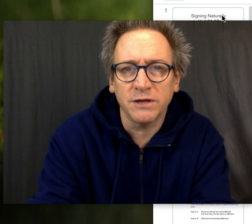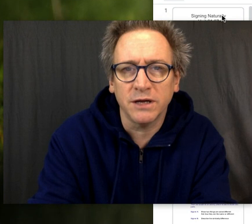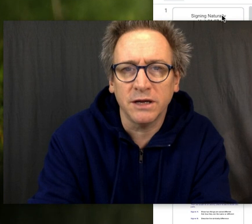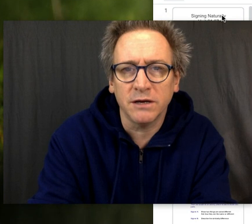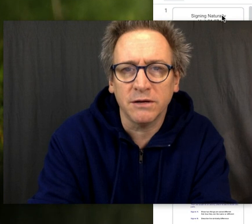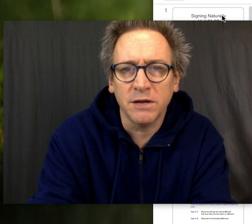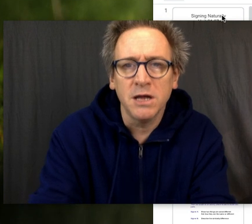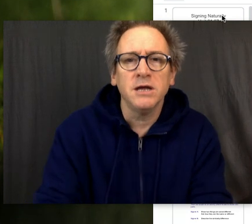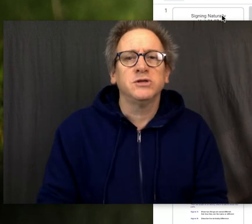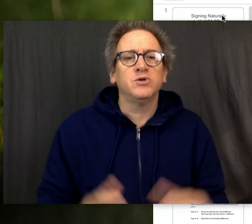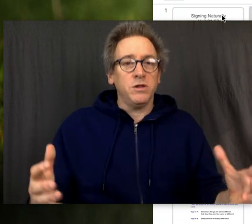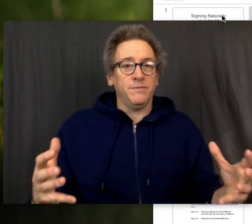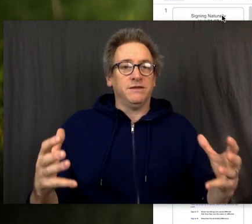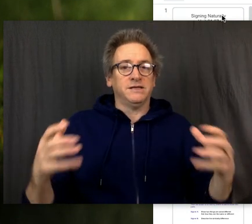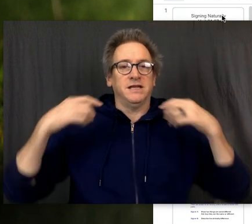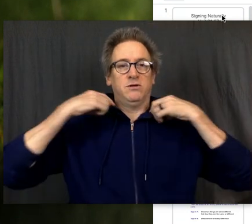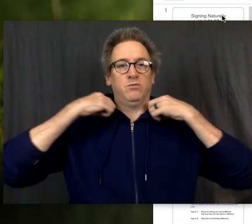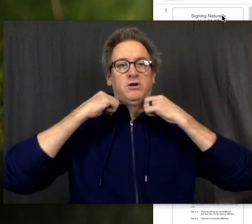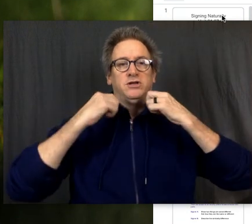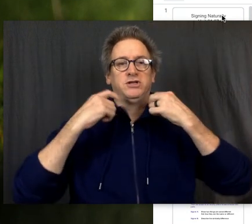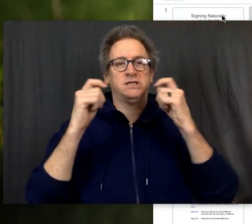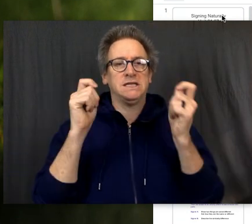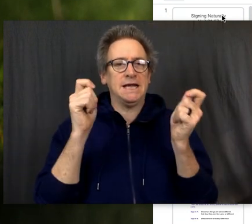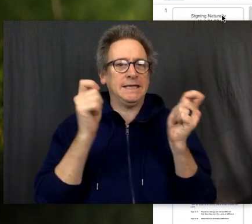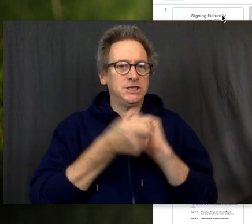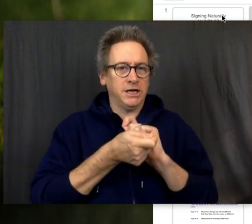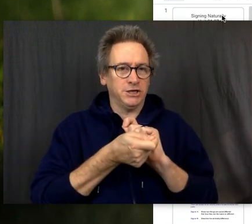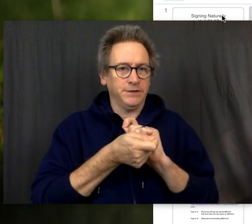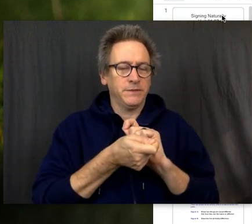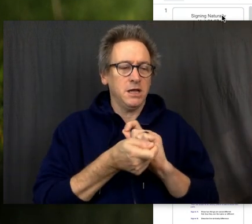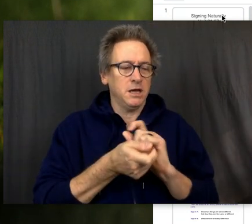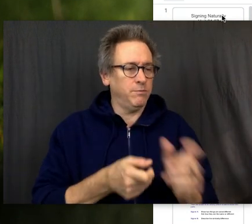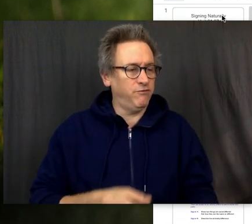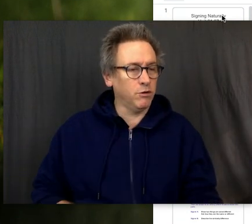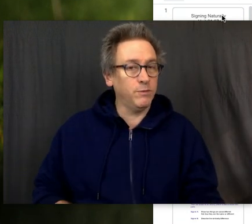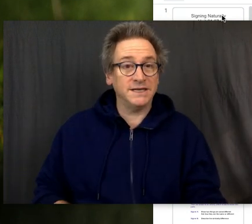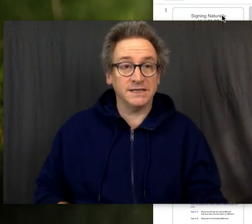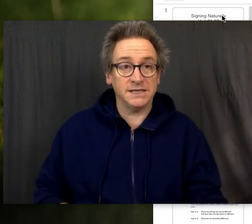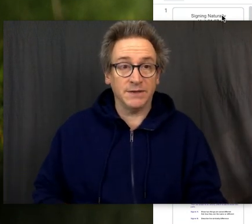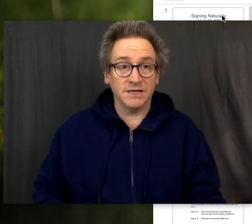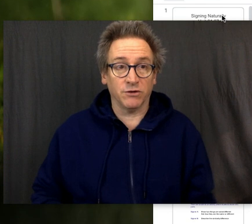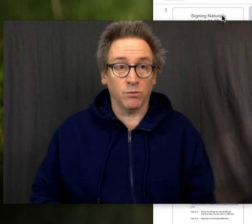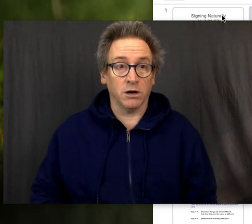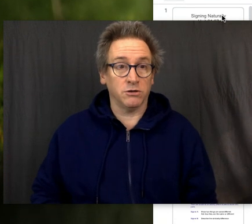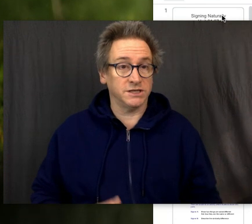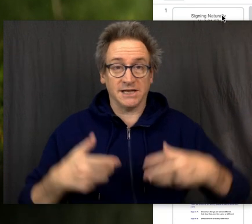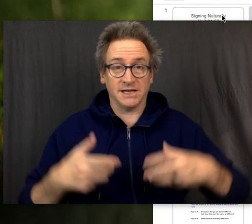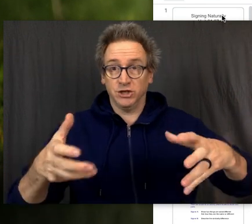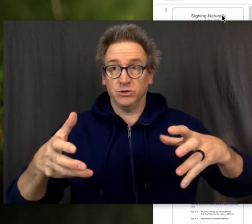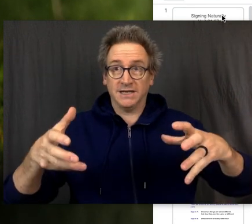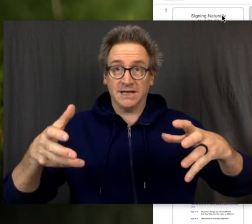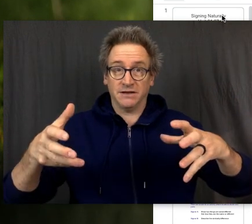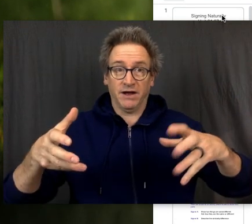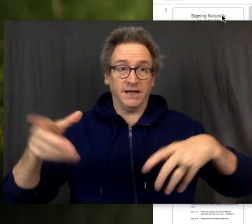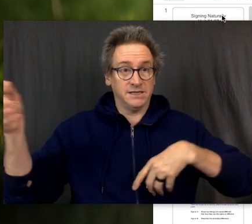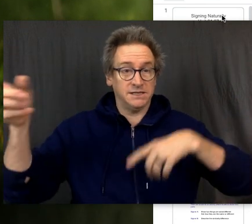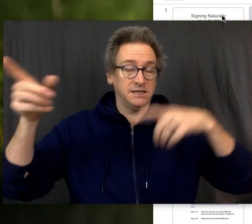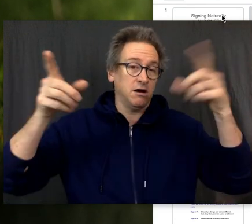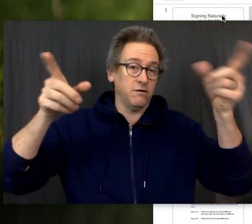the thing. So one of the big things that we're slightly changing, before we did same and different, where just asked you to